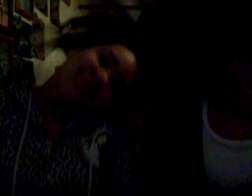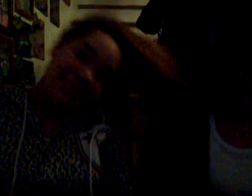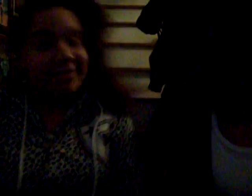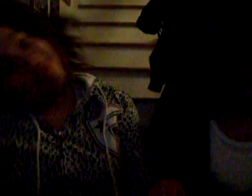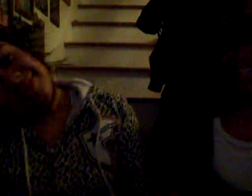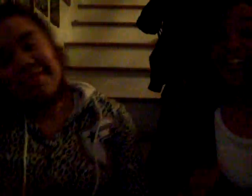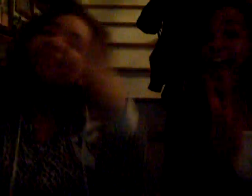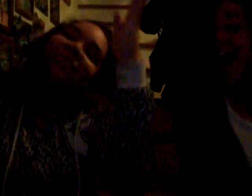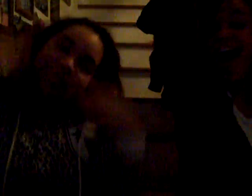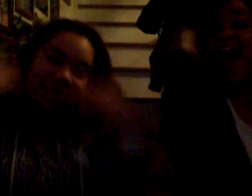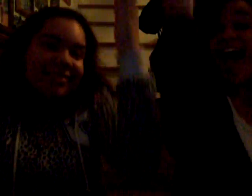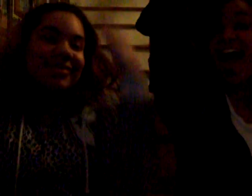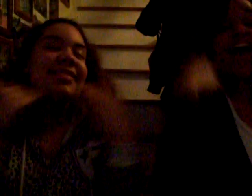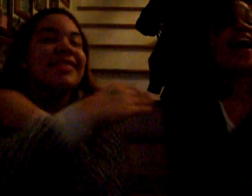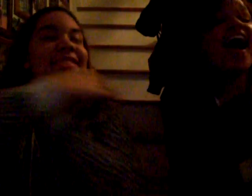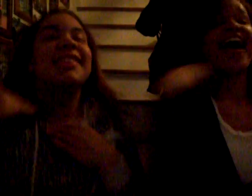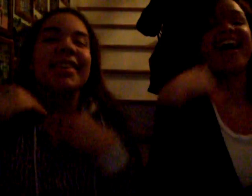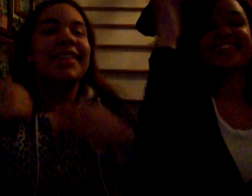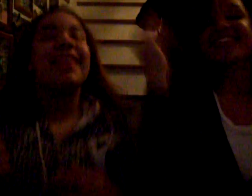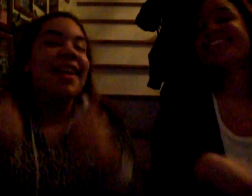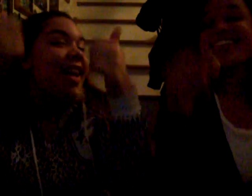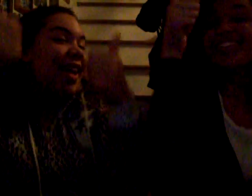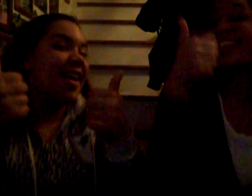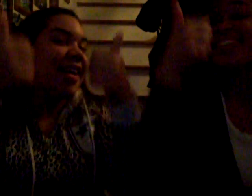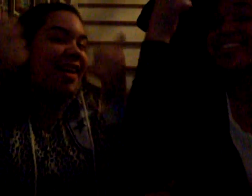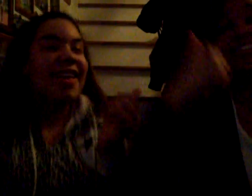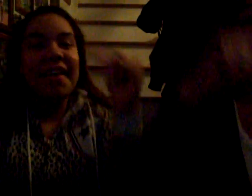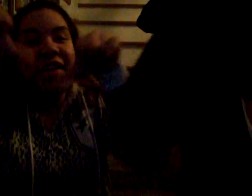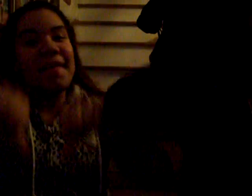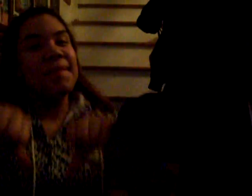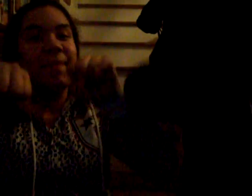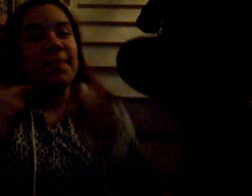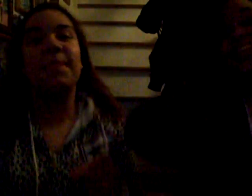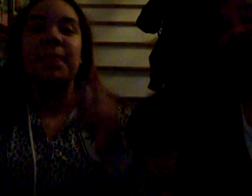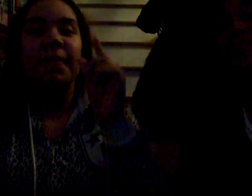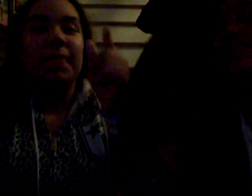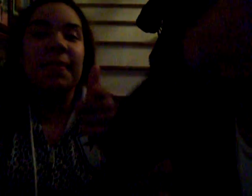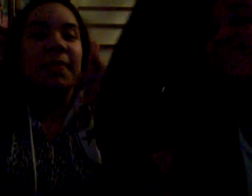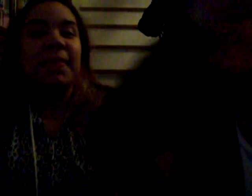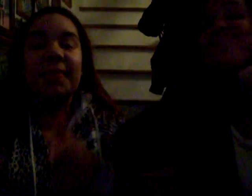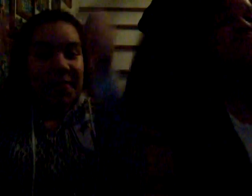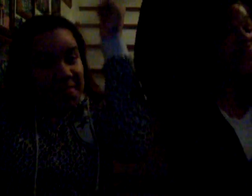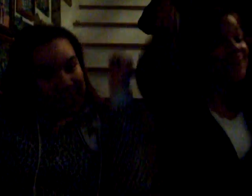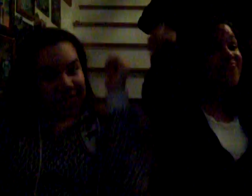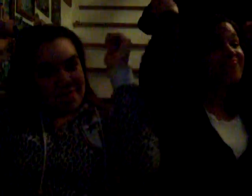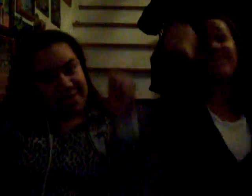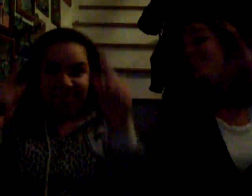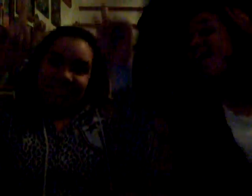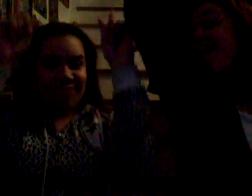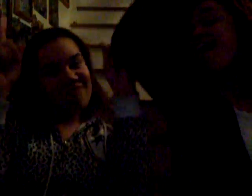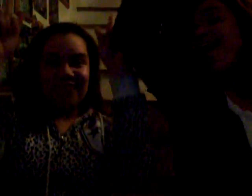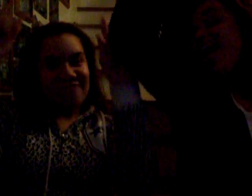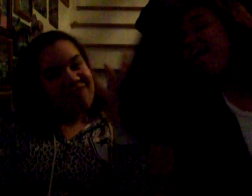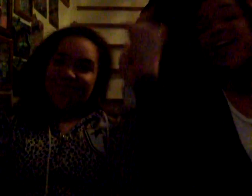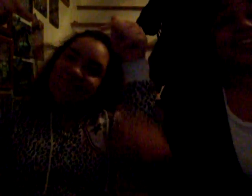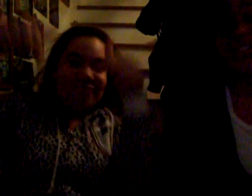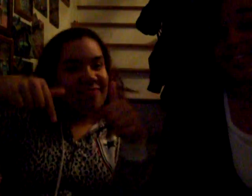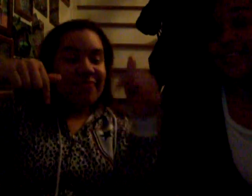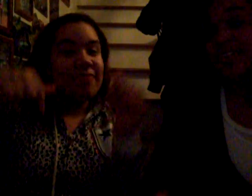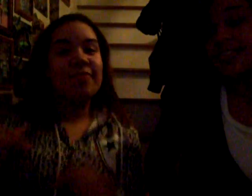Cause you're hot and you're cold You're yes and you're no You're in and you're out You're out and you're down